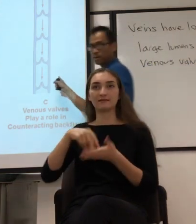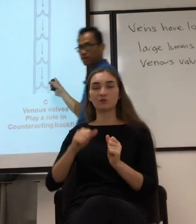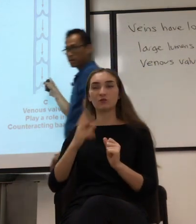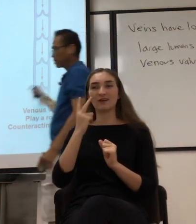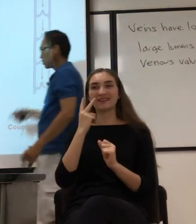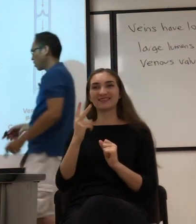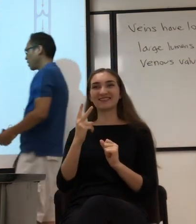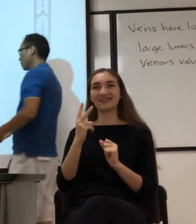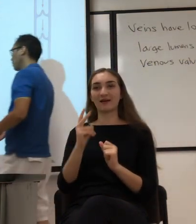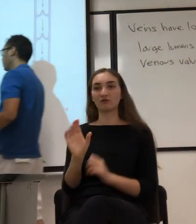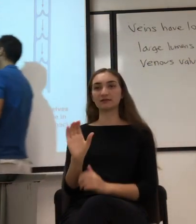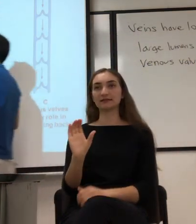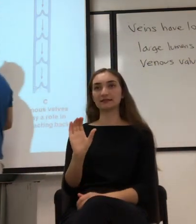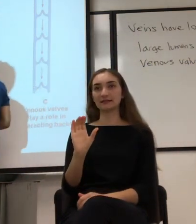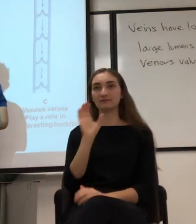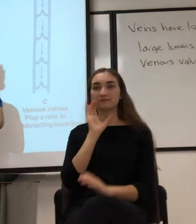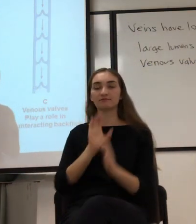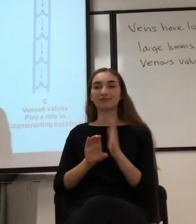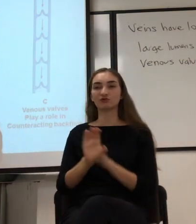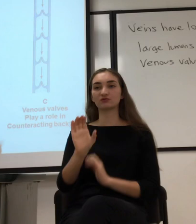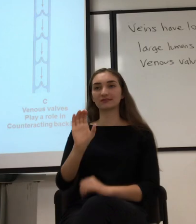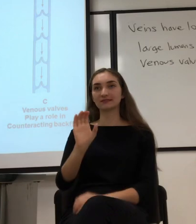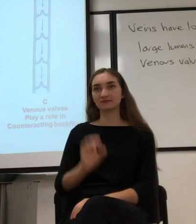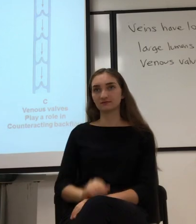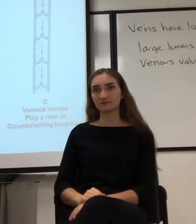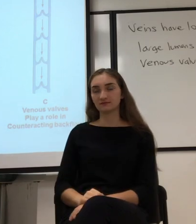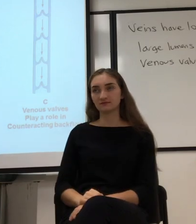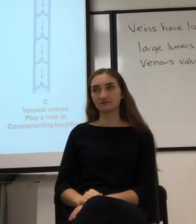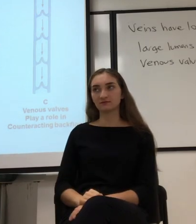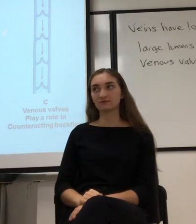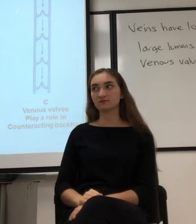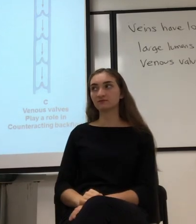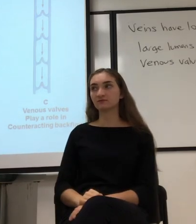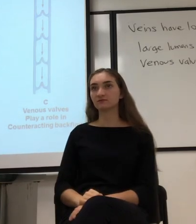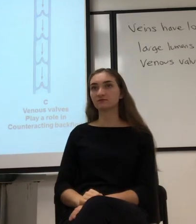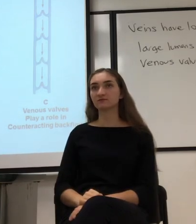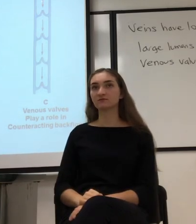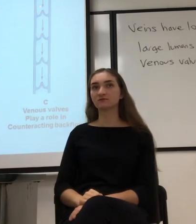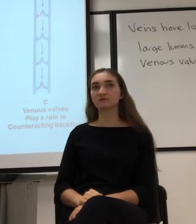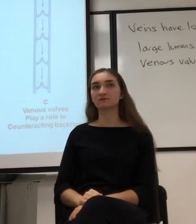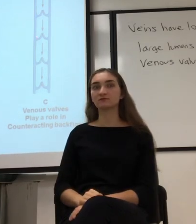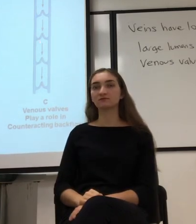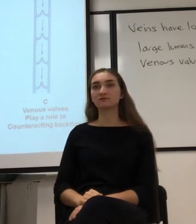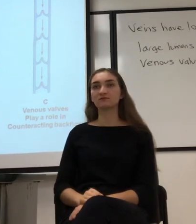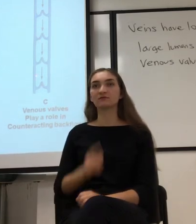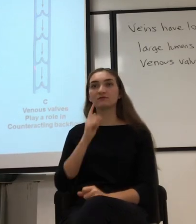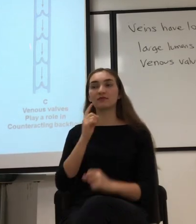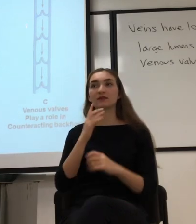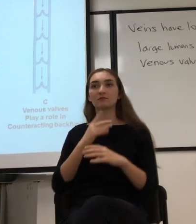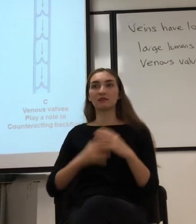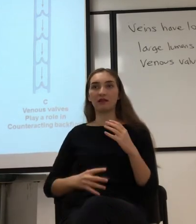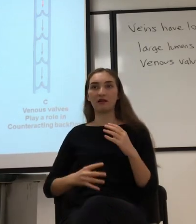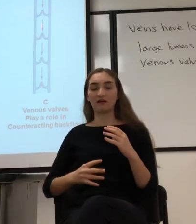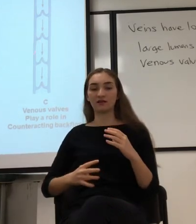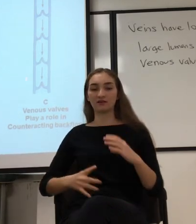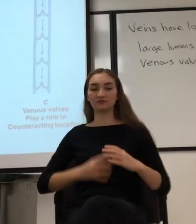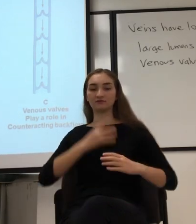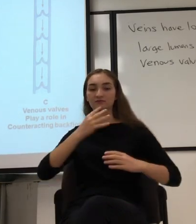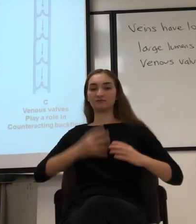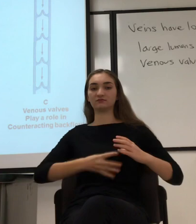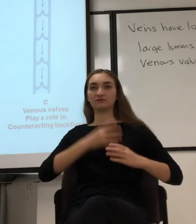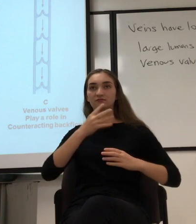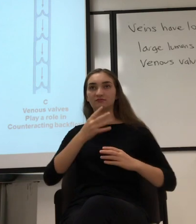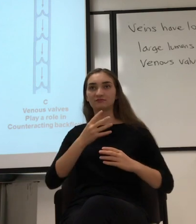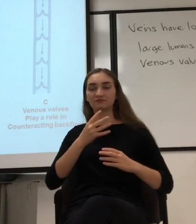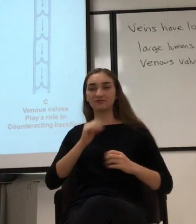can see that on C, right? against the force of gravity. It's like, well, you close all the valves so blood isn't flowing